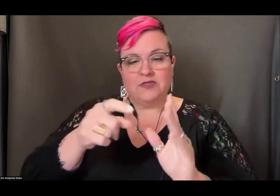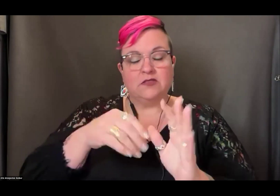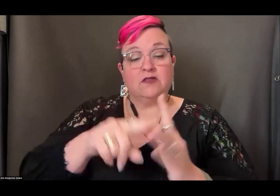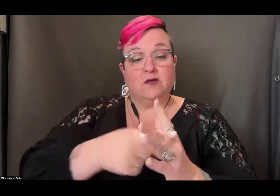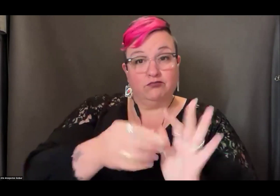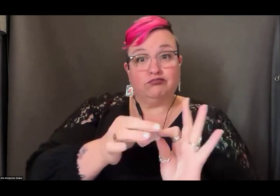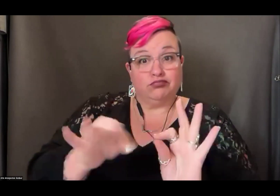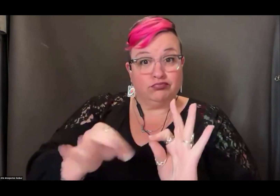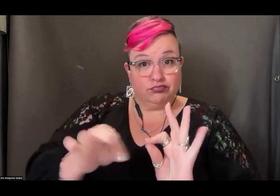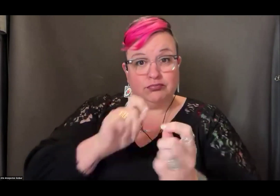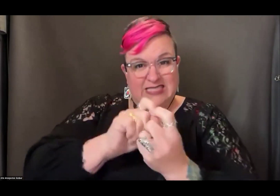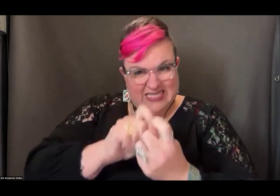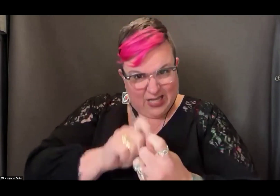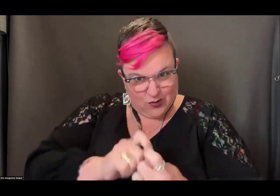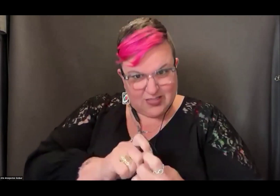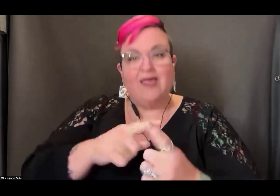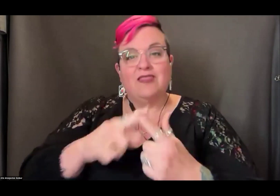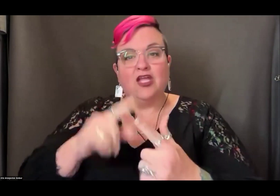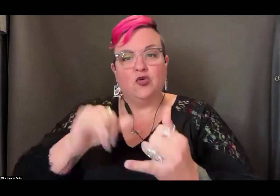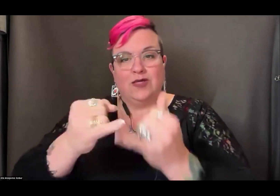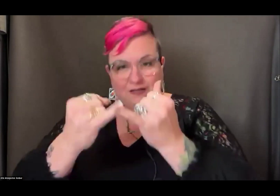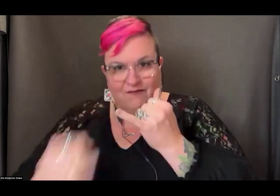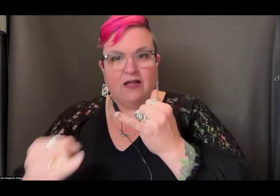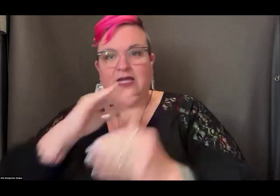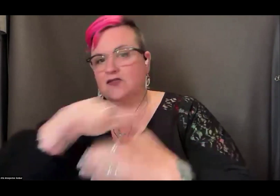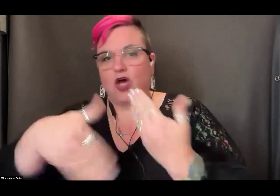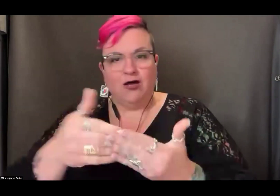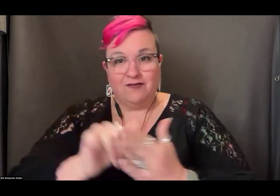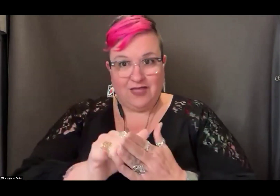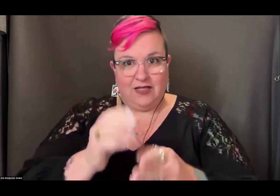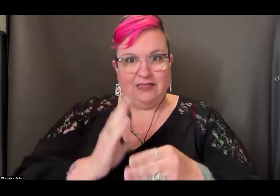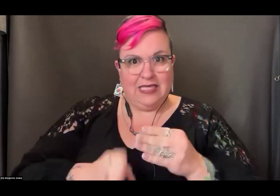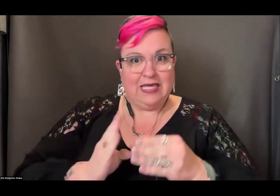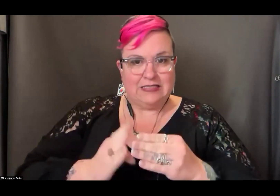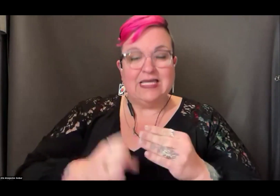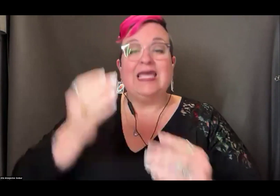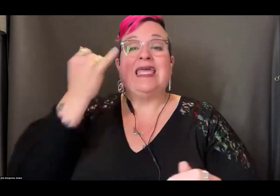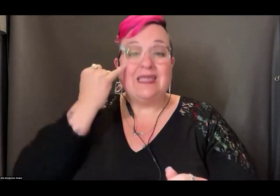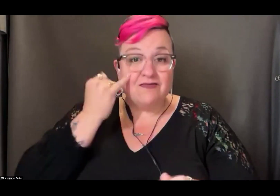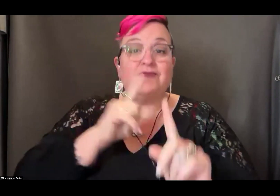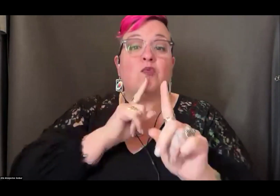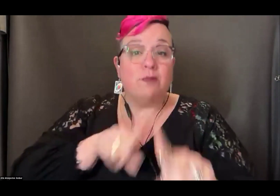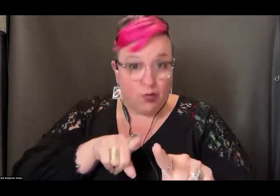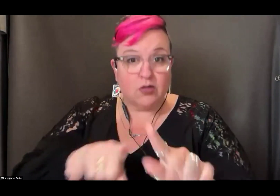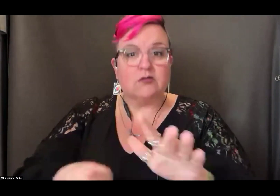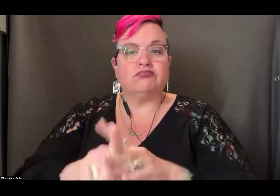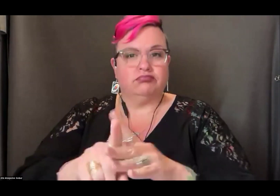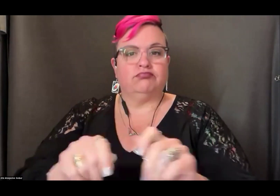details, and then you would finalize that at the end if the report comes out